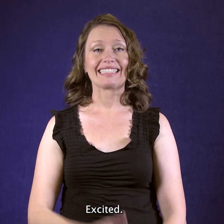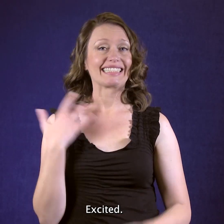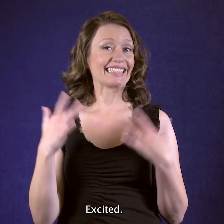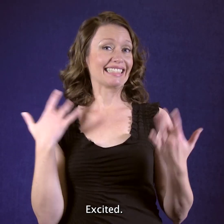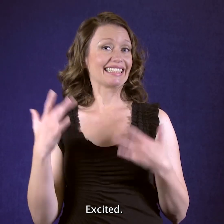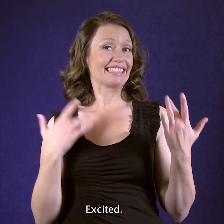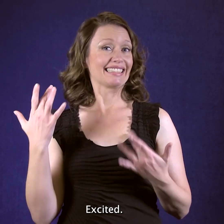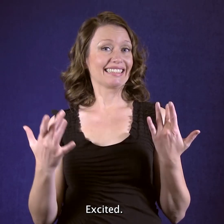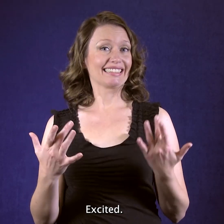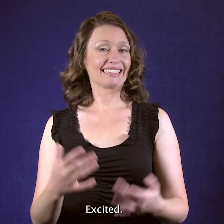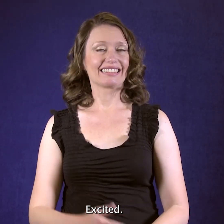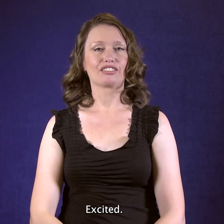Excited.